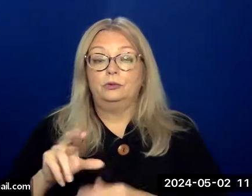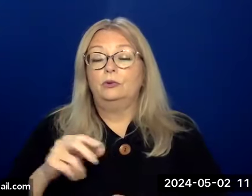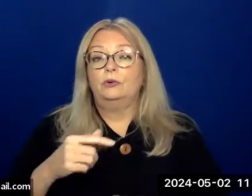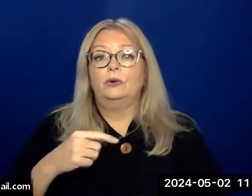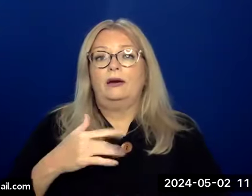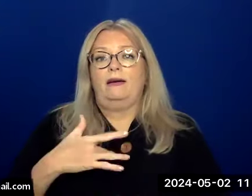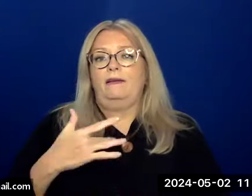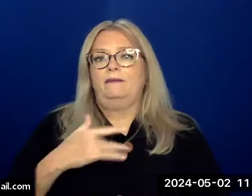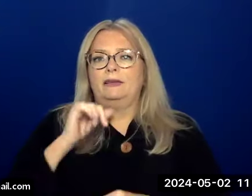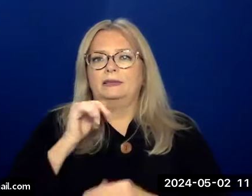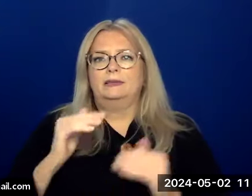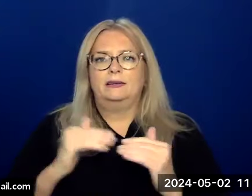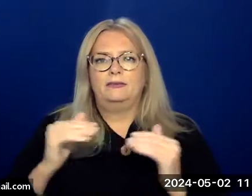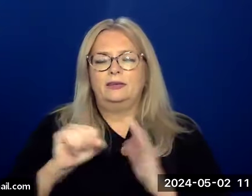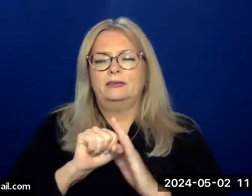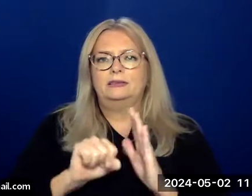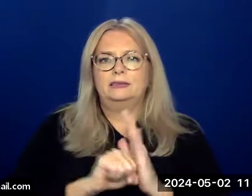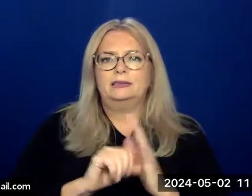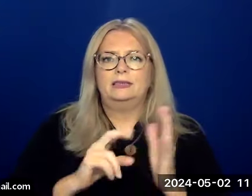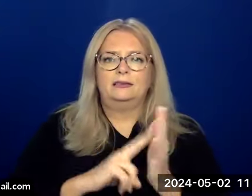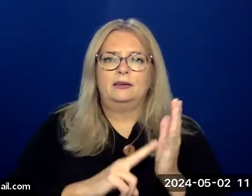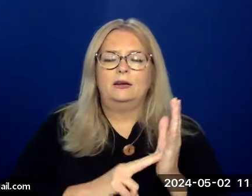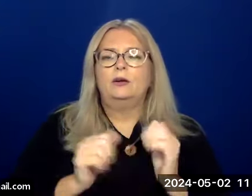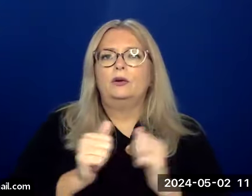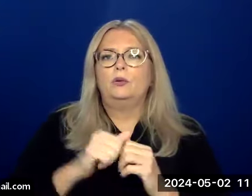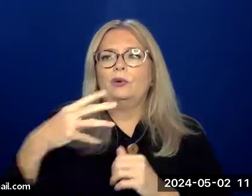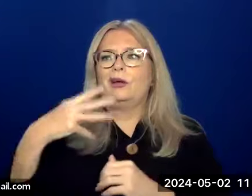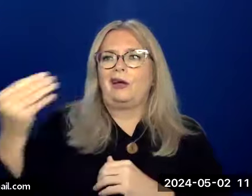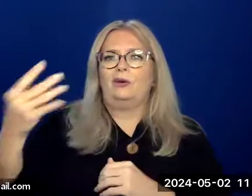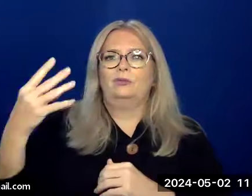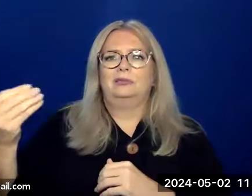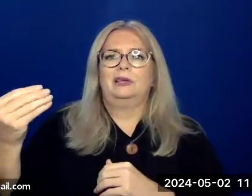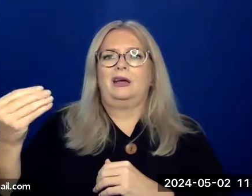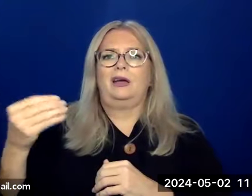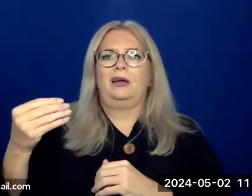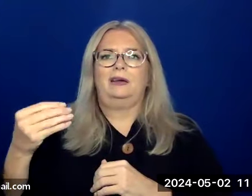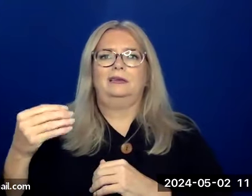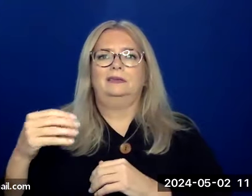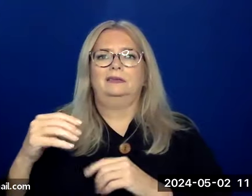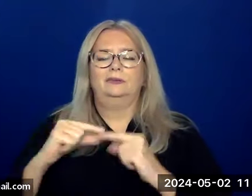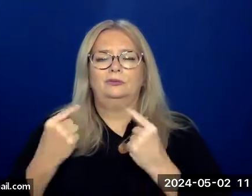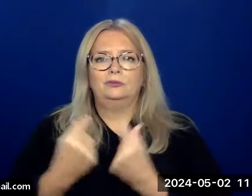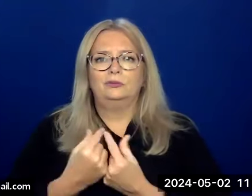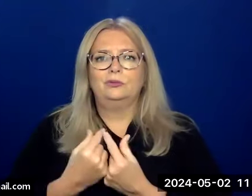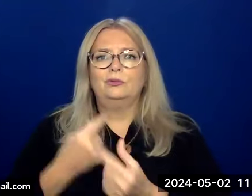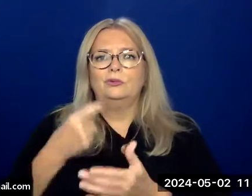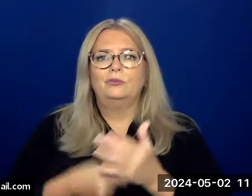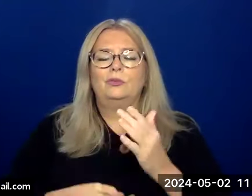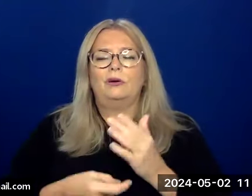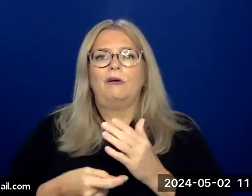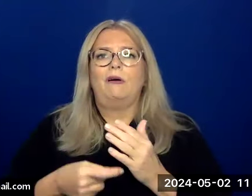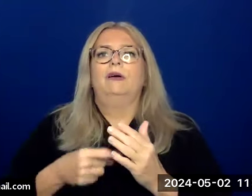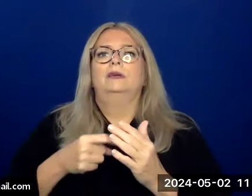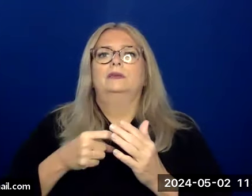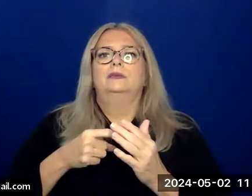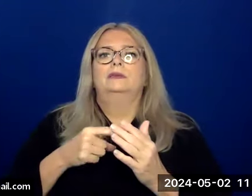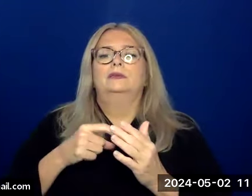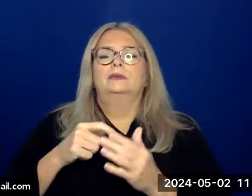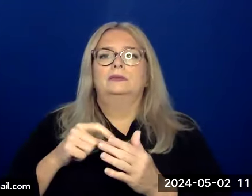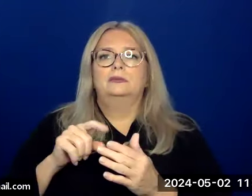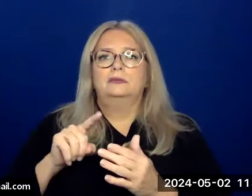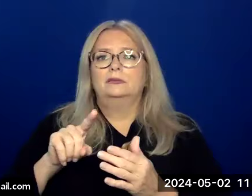has contracted with an outside entity that costs hundreds of dollars for a